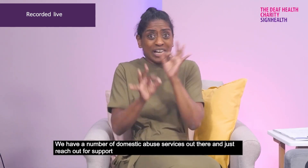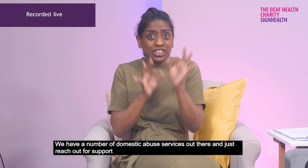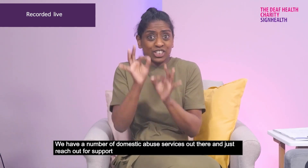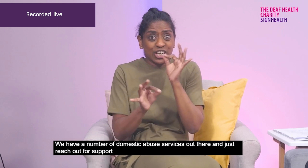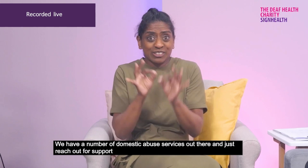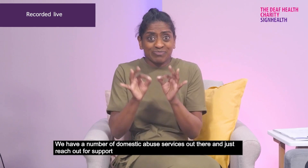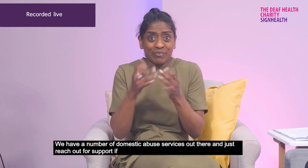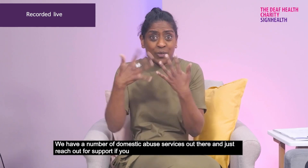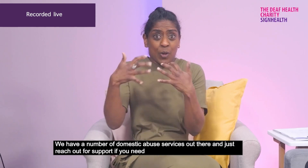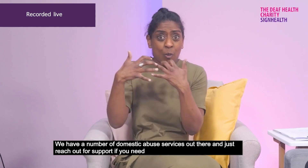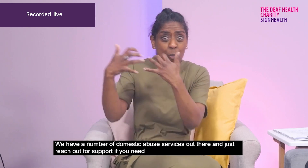it.